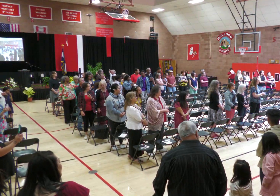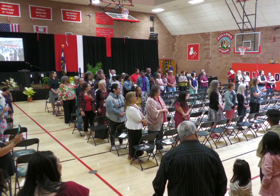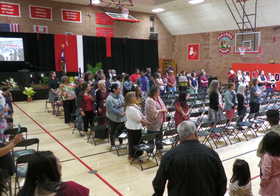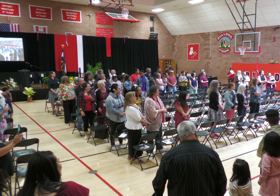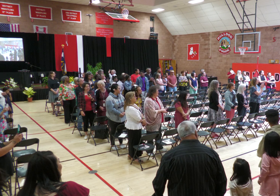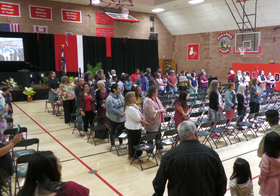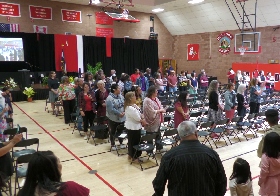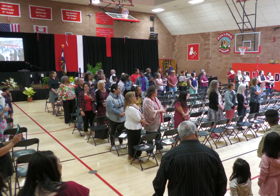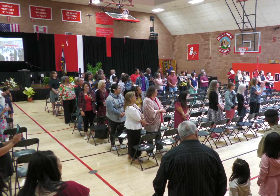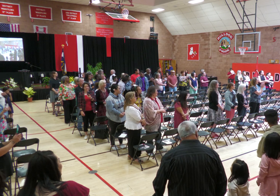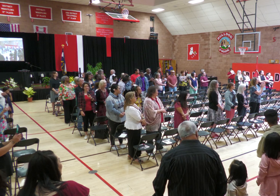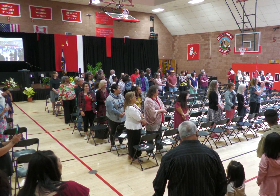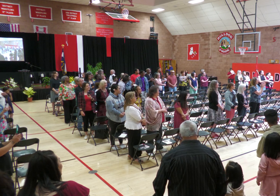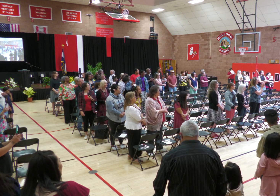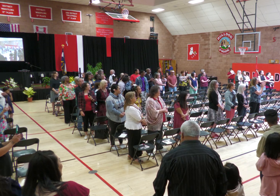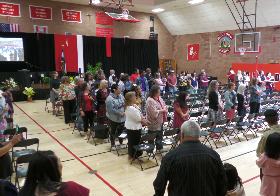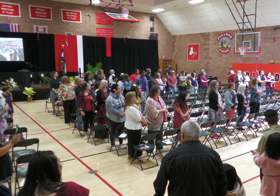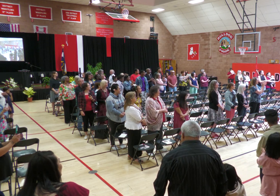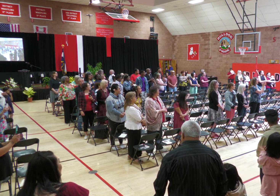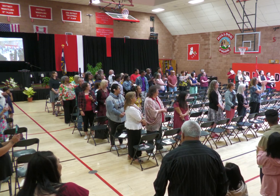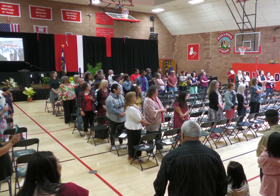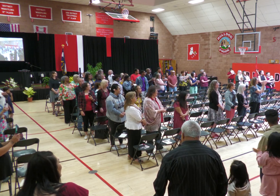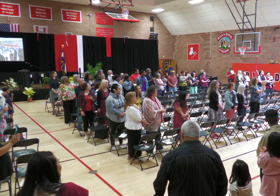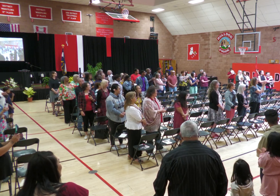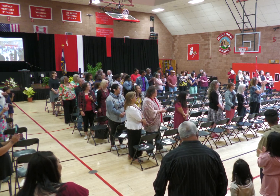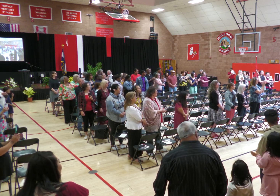is. She pats his paw.